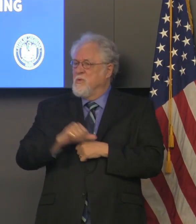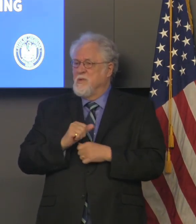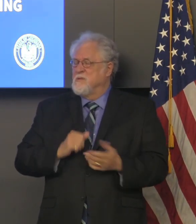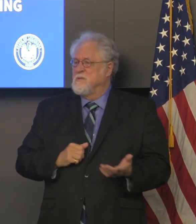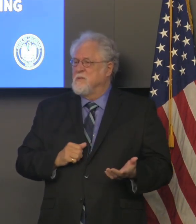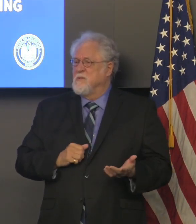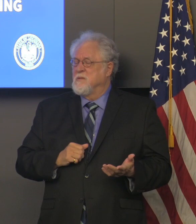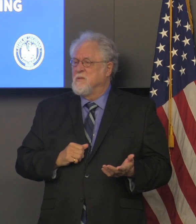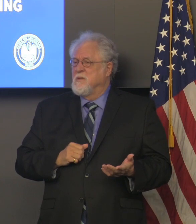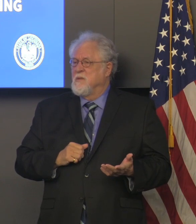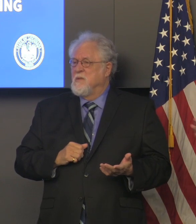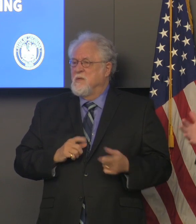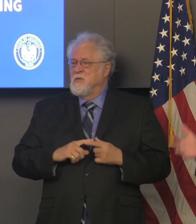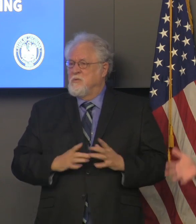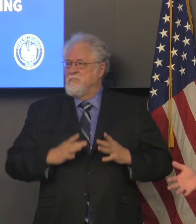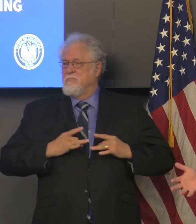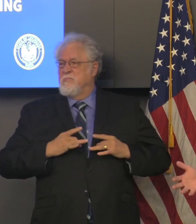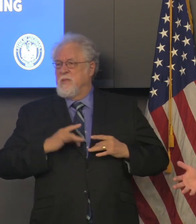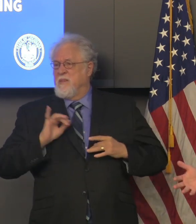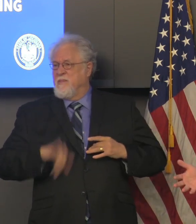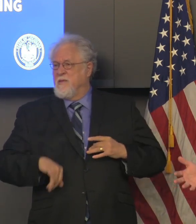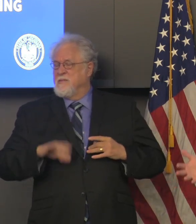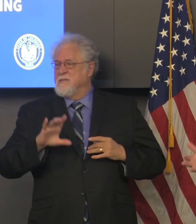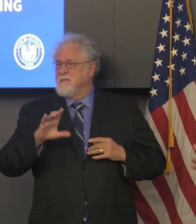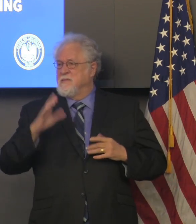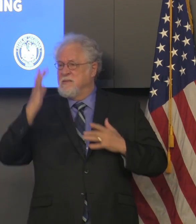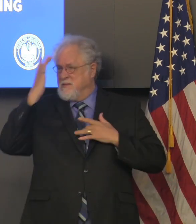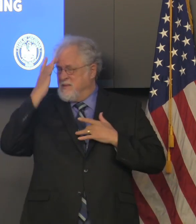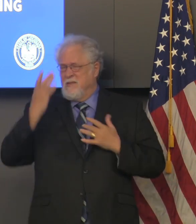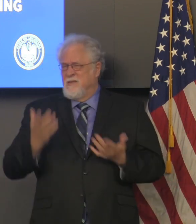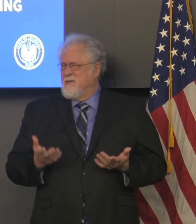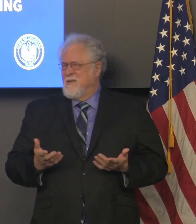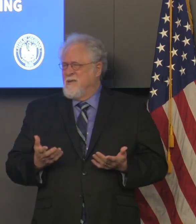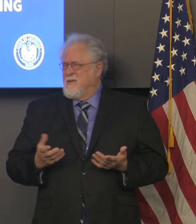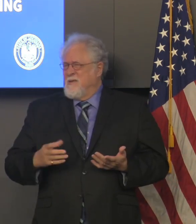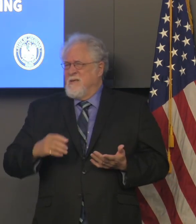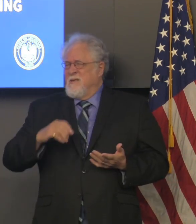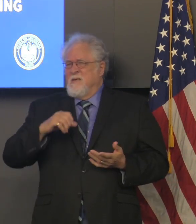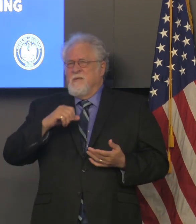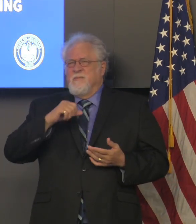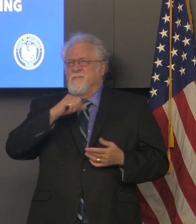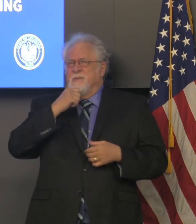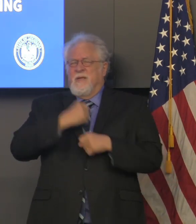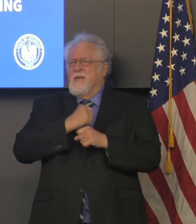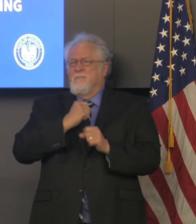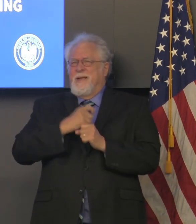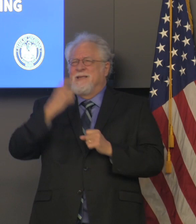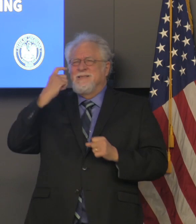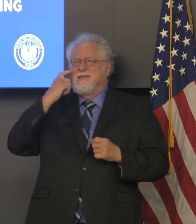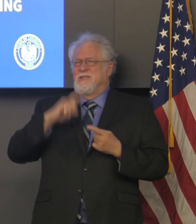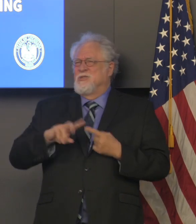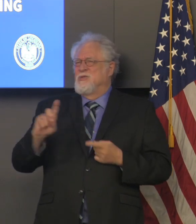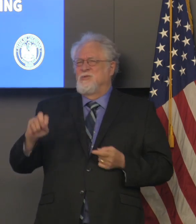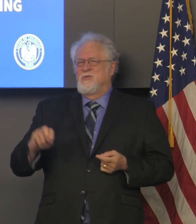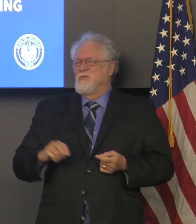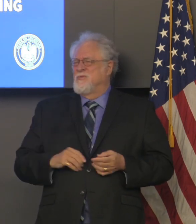of contracting this particular disease. It just doesn't make any sense to do